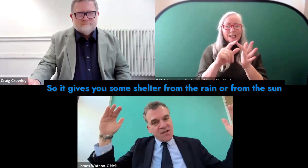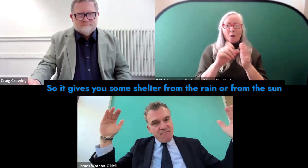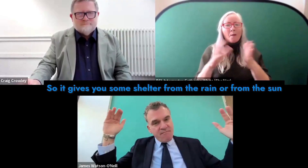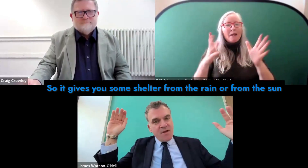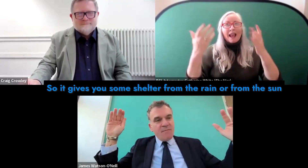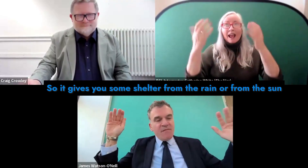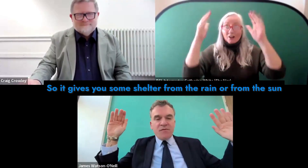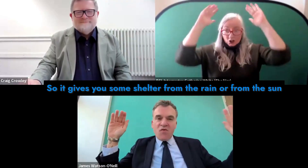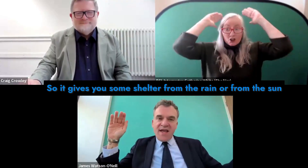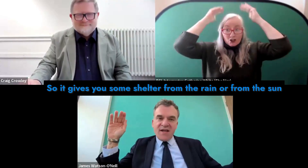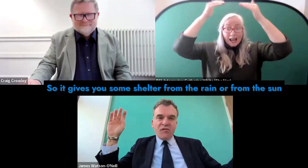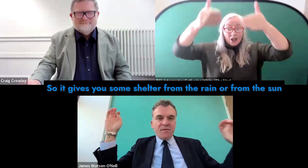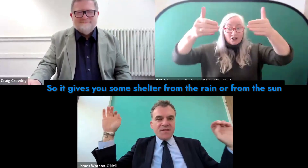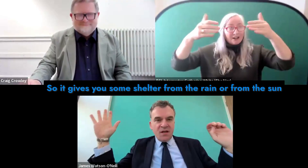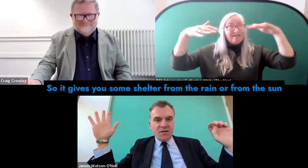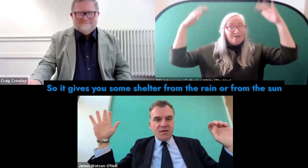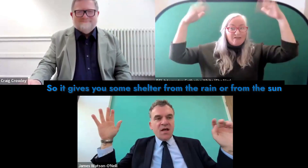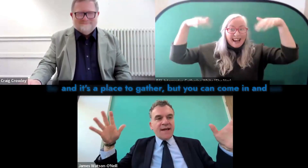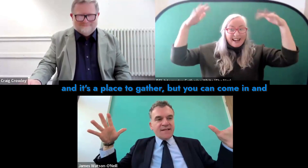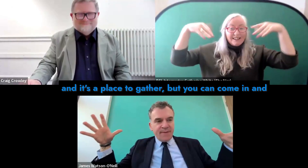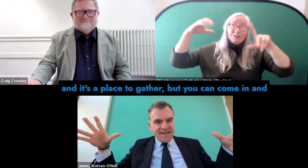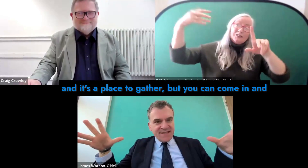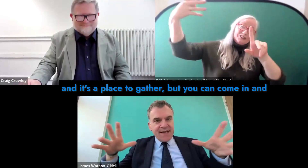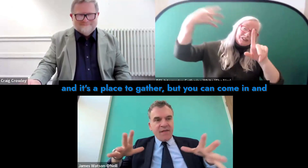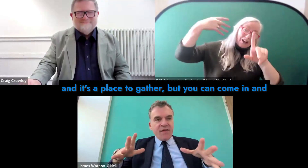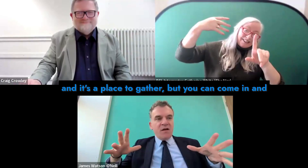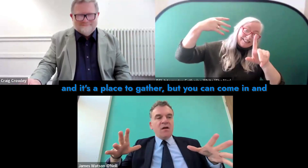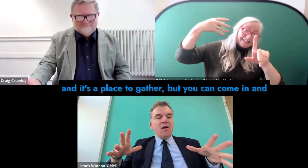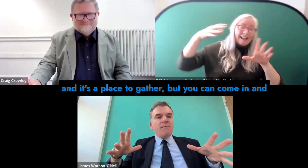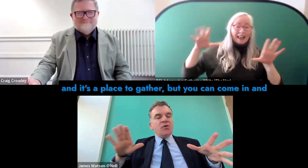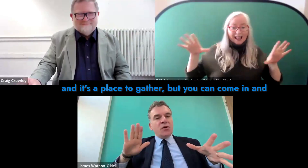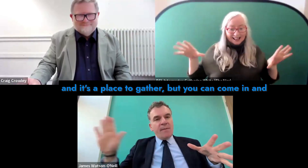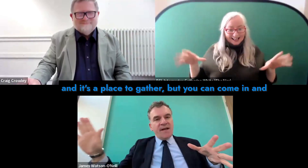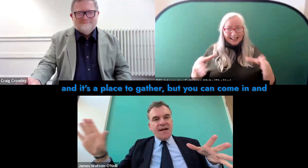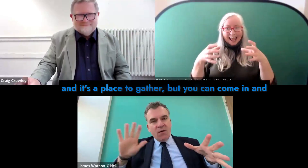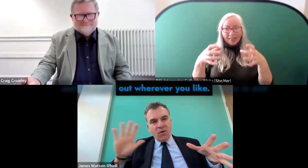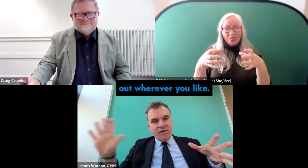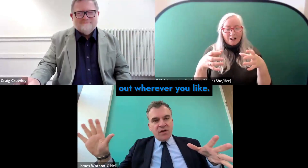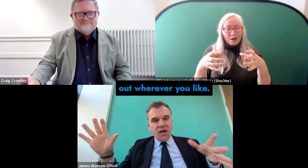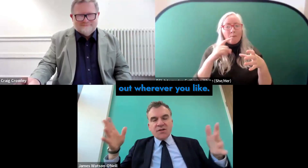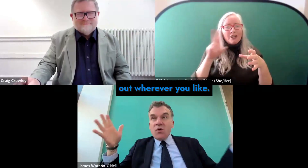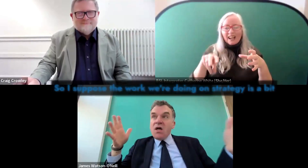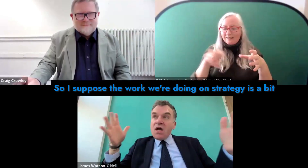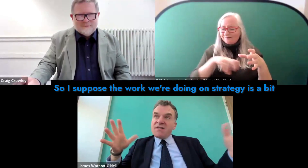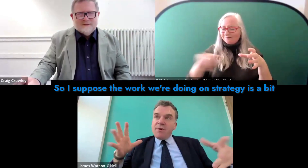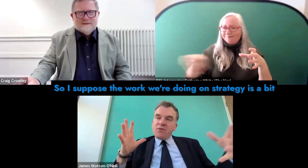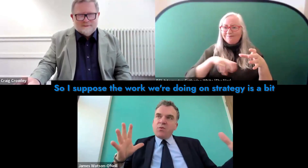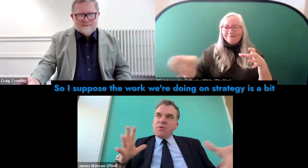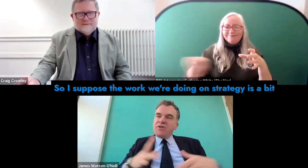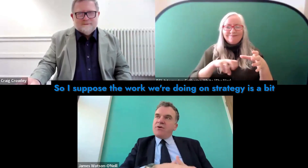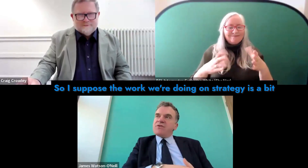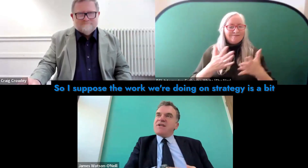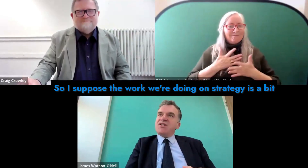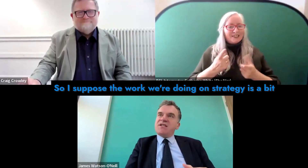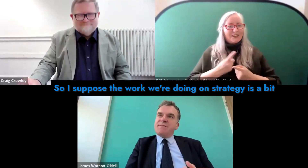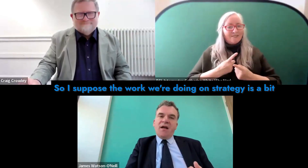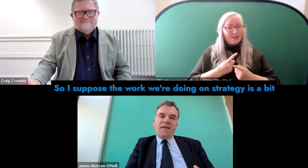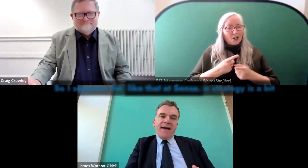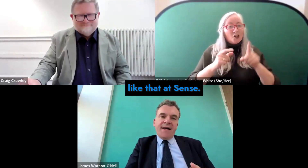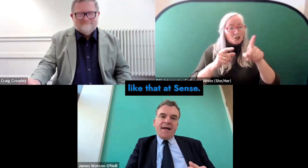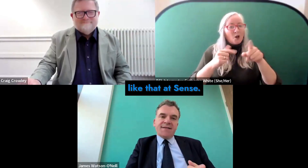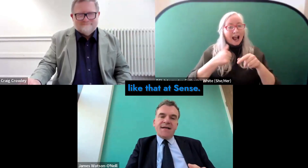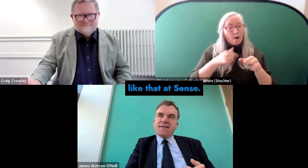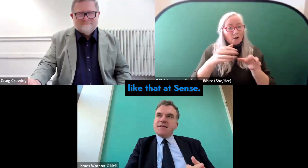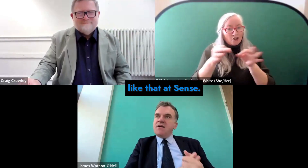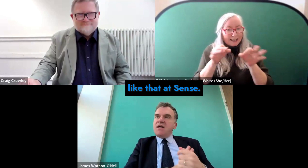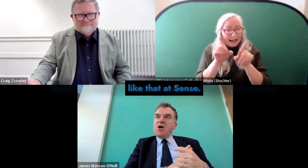some shelter from the rain or from the sun, and it's a place to gather, but you can come in and out wherever you like. So I suppose the work we're doing on strategy is a bit